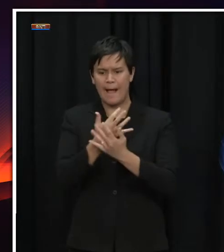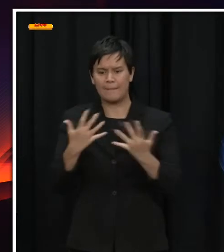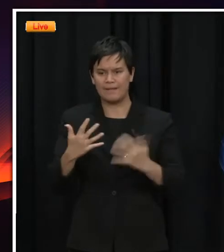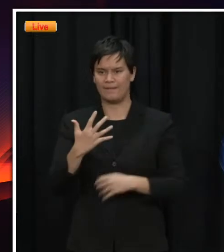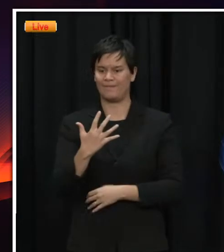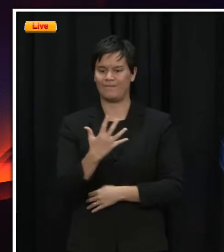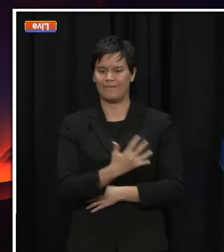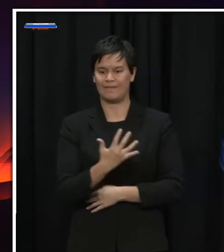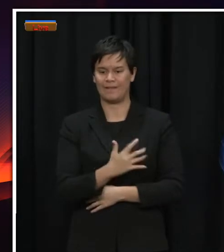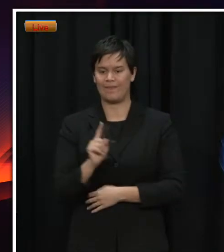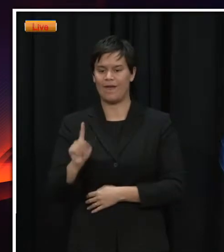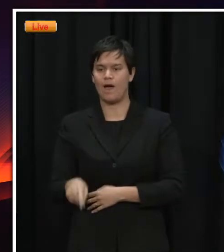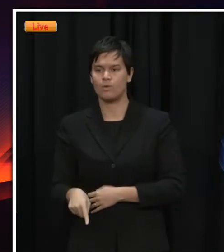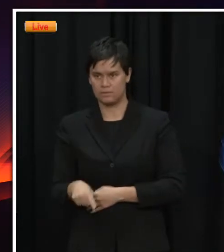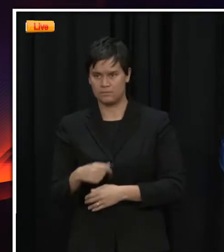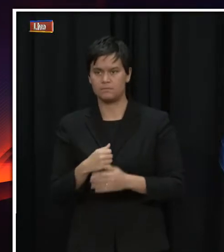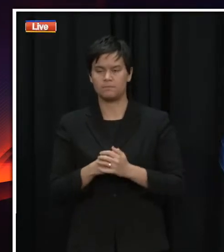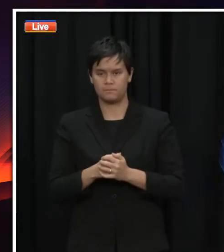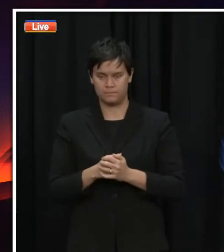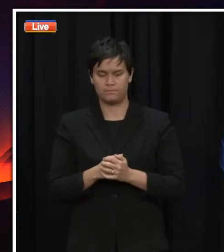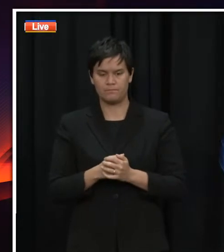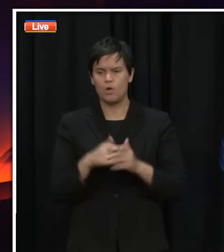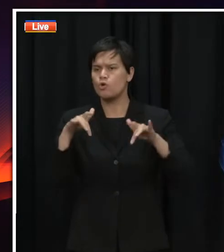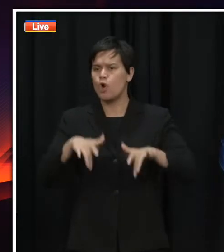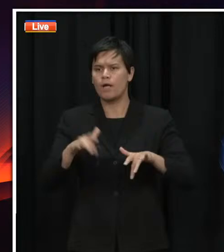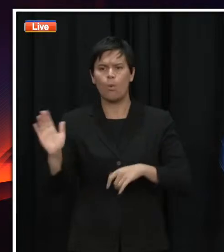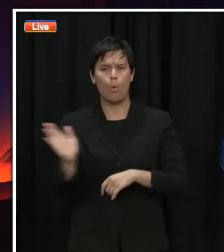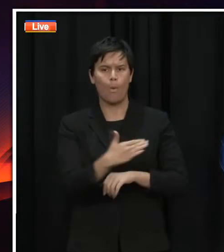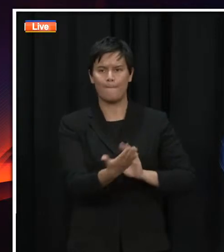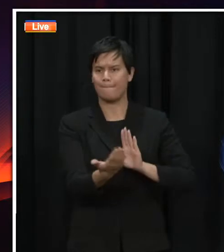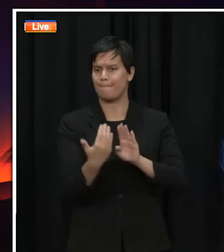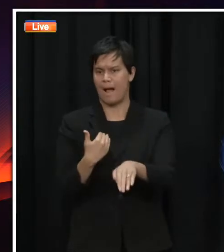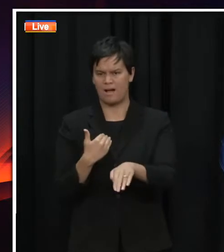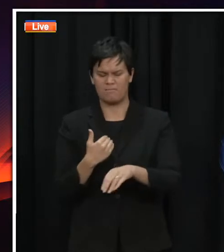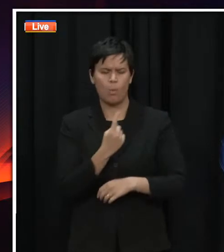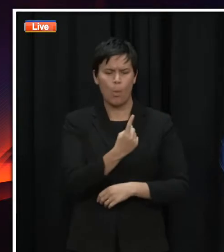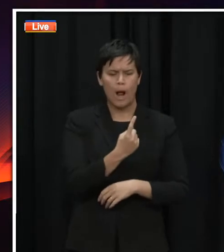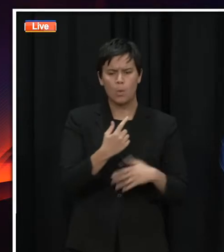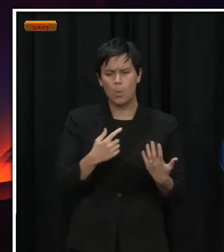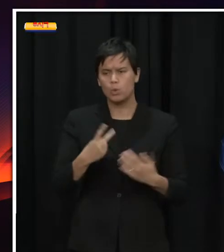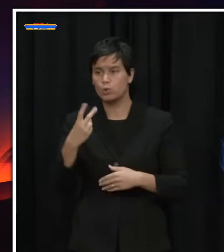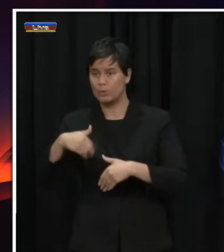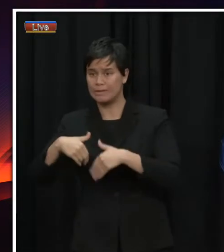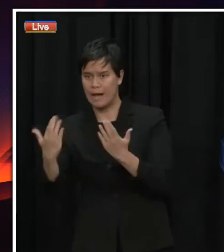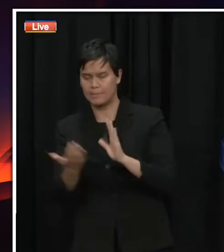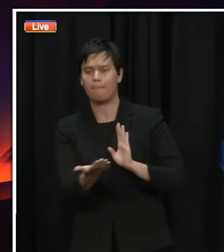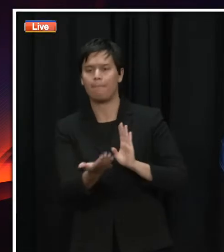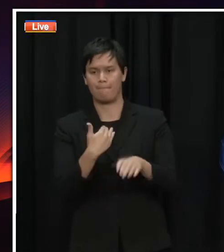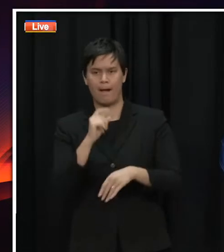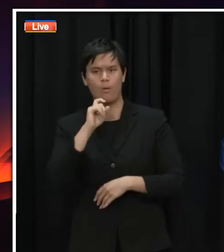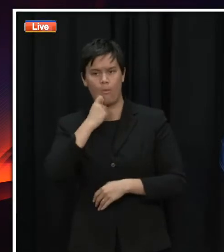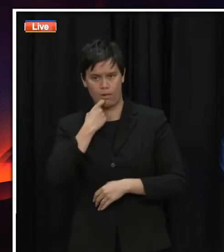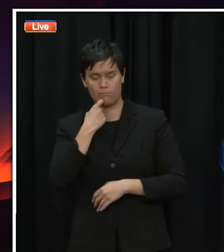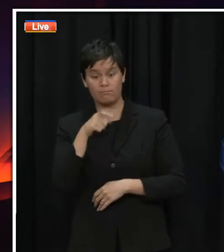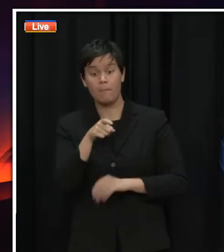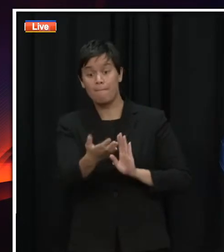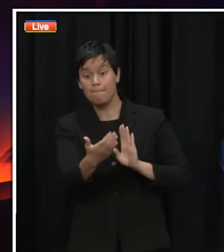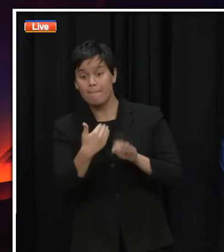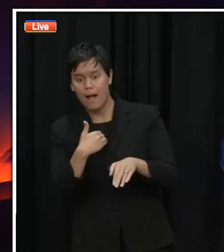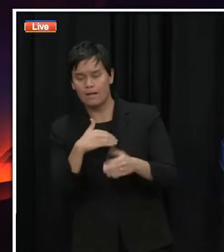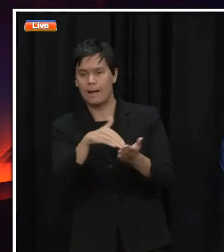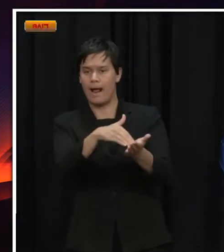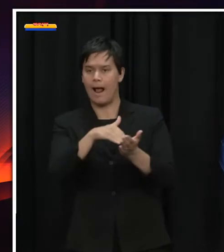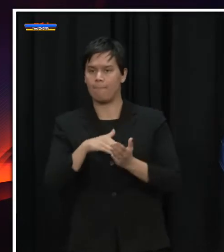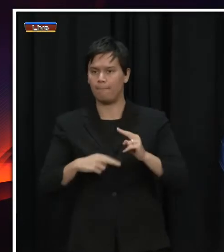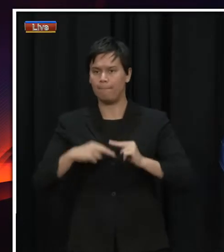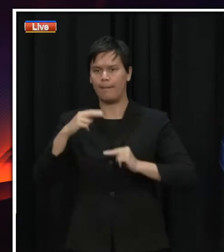to be processed over the next 24 to 48 hours, and they will help to inform our actions and, of course, our advice. Just a